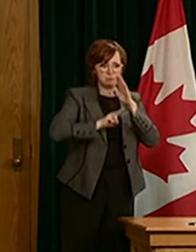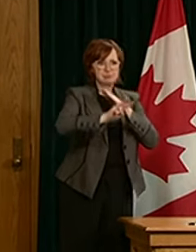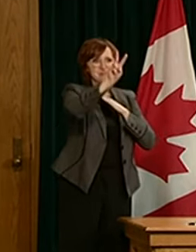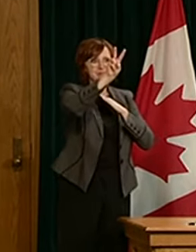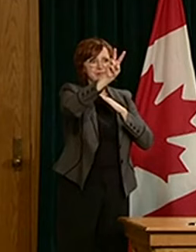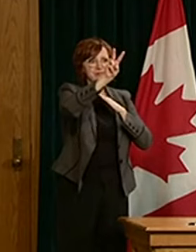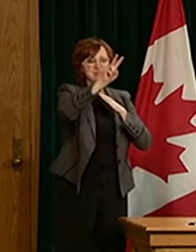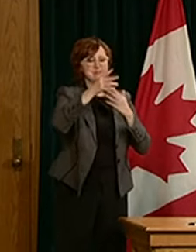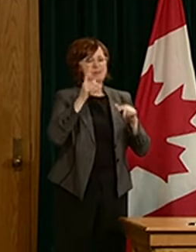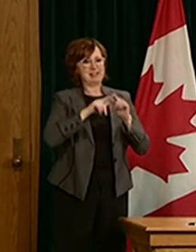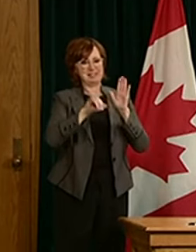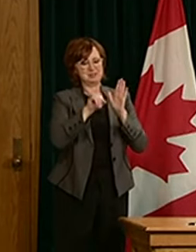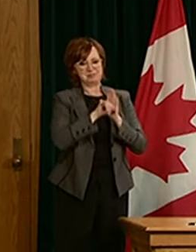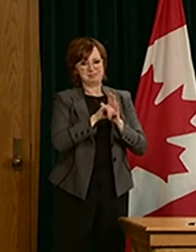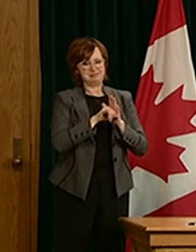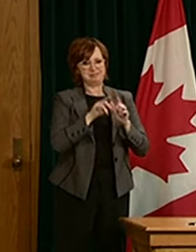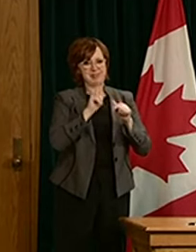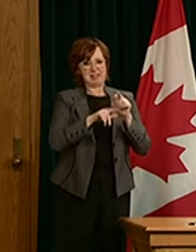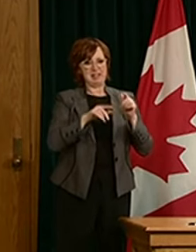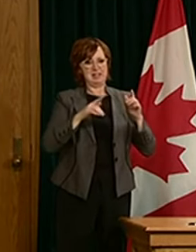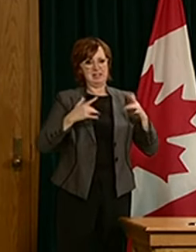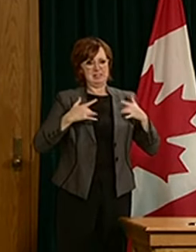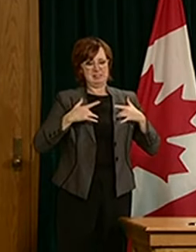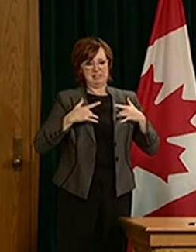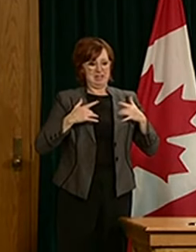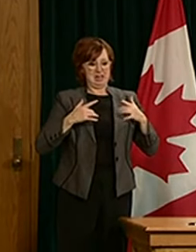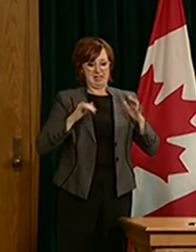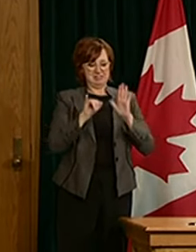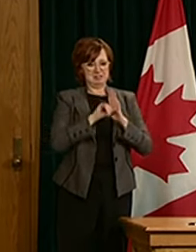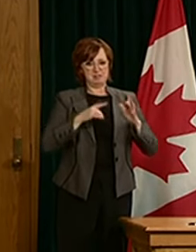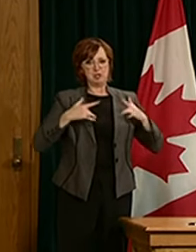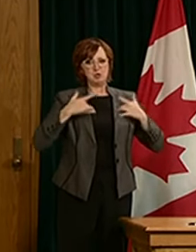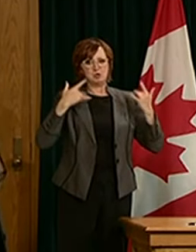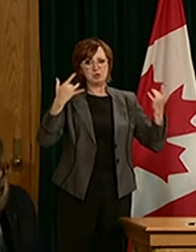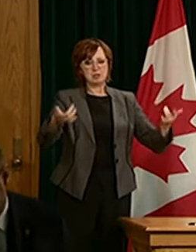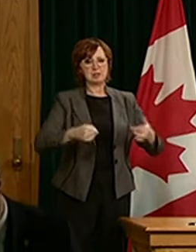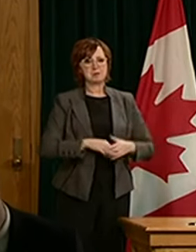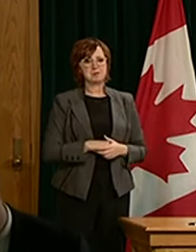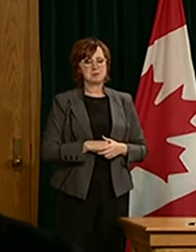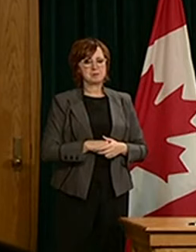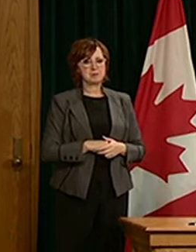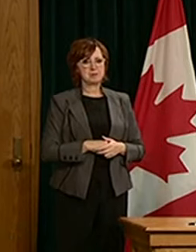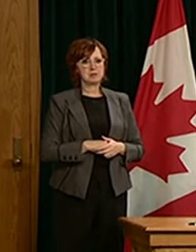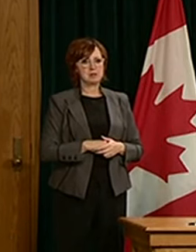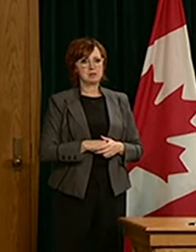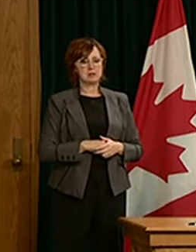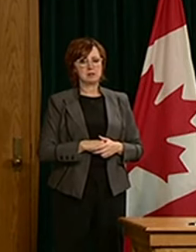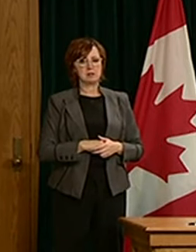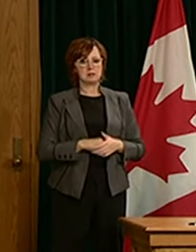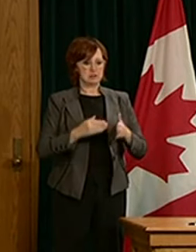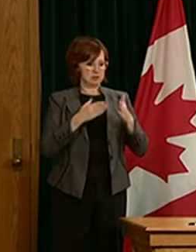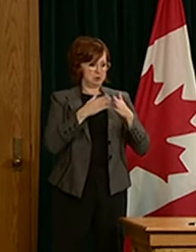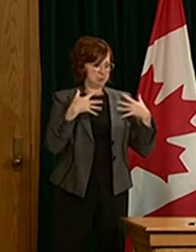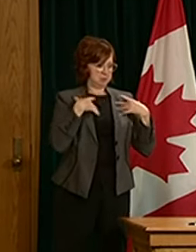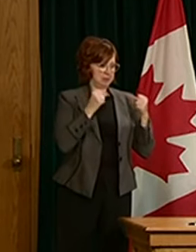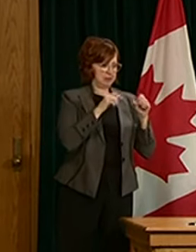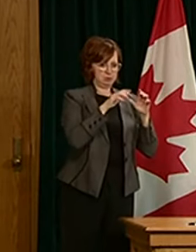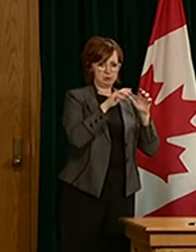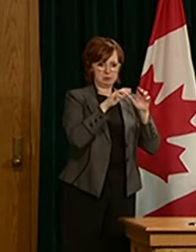happen next, we do know based on what the Public Health Agency of Canada, what the